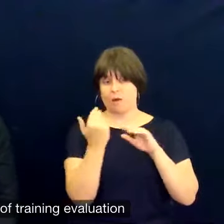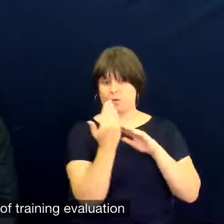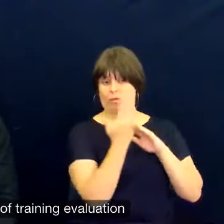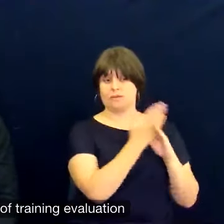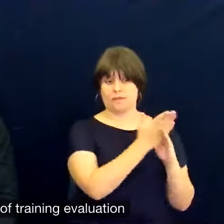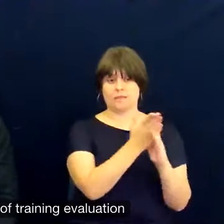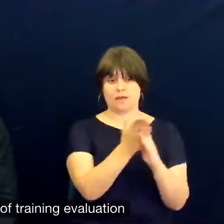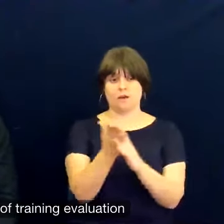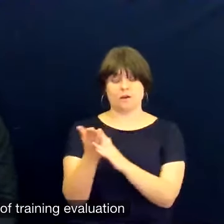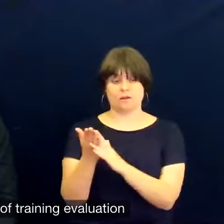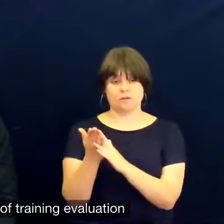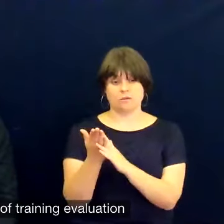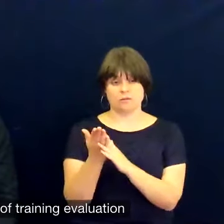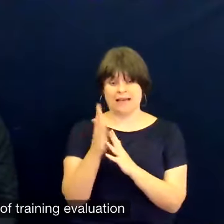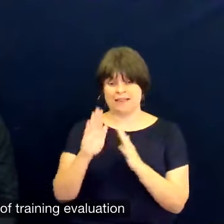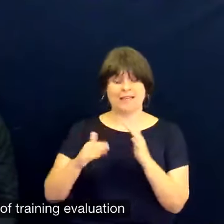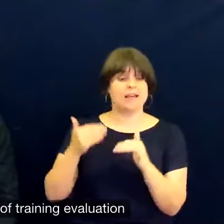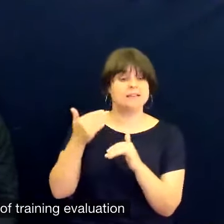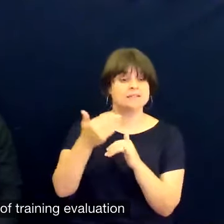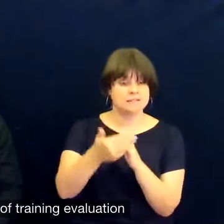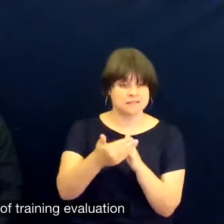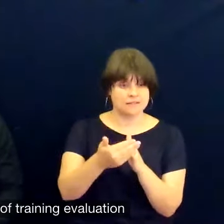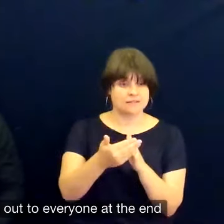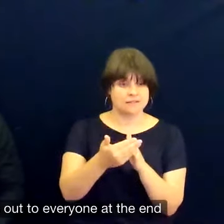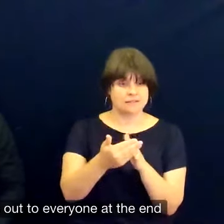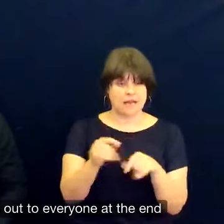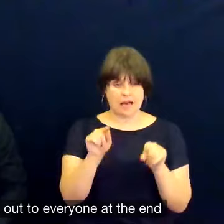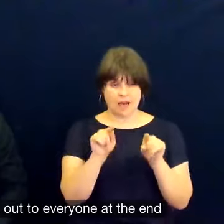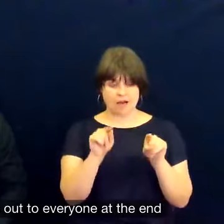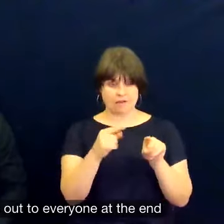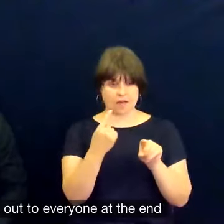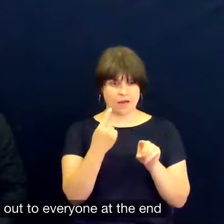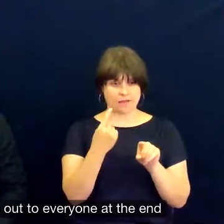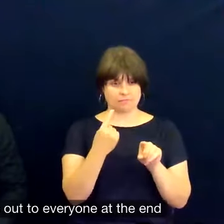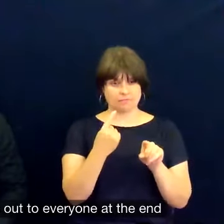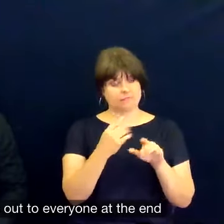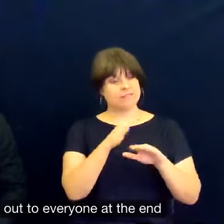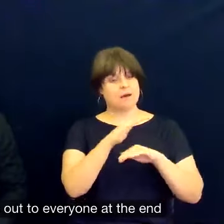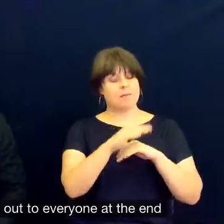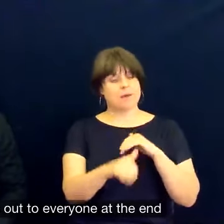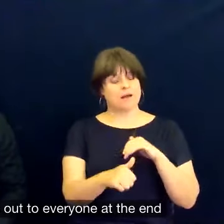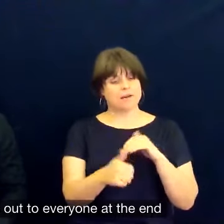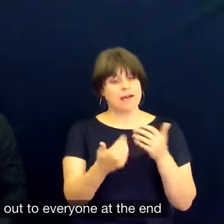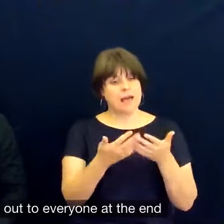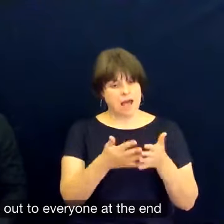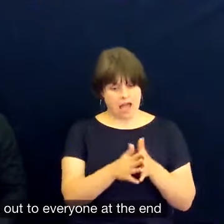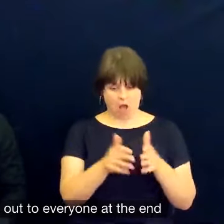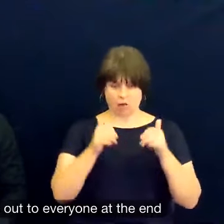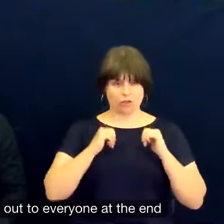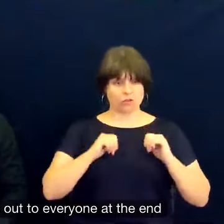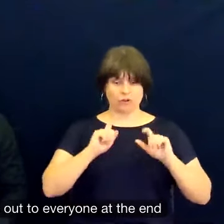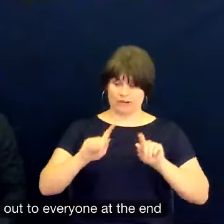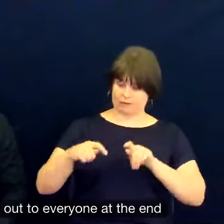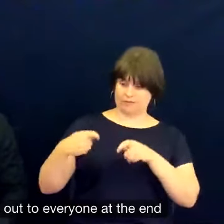everyone at the end. That will talk about mainly around how the training was